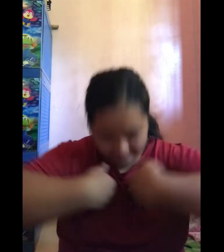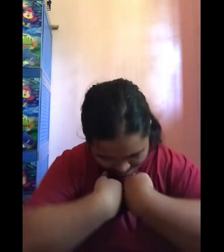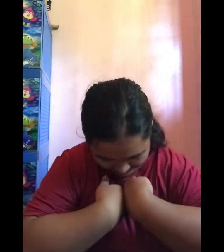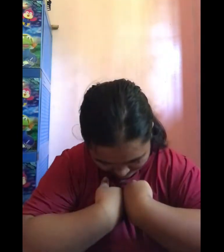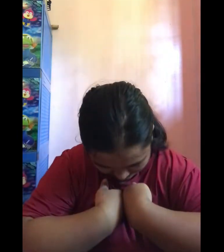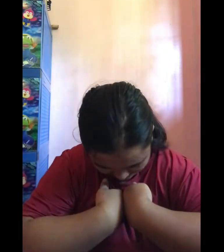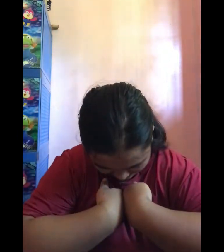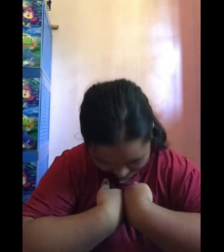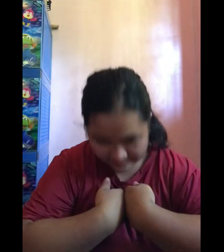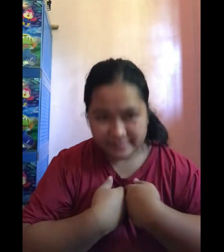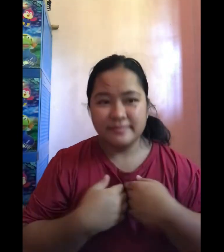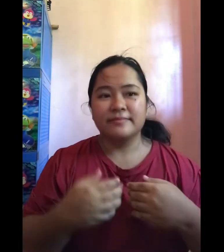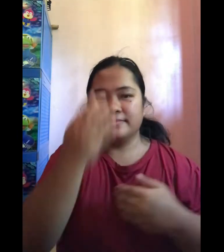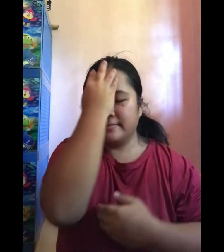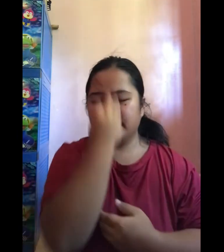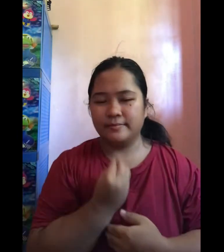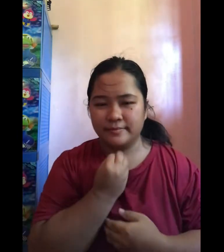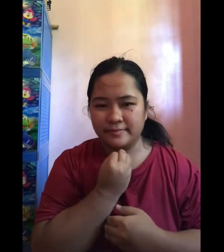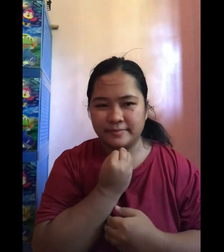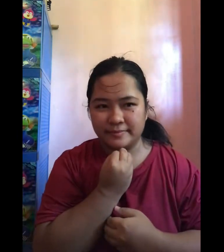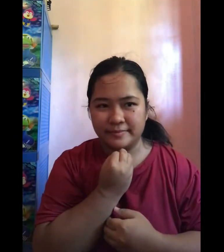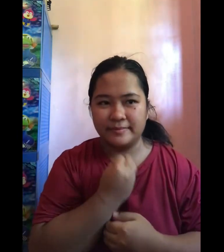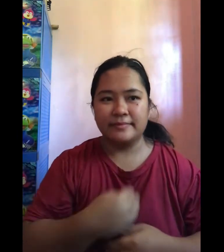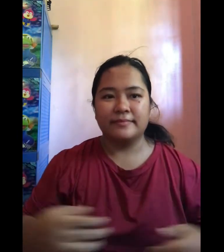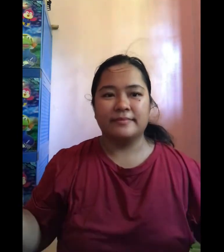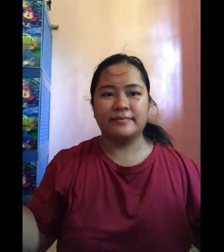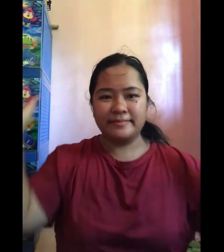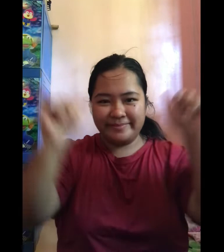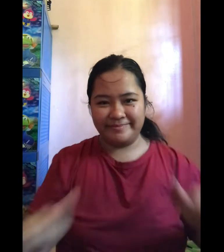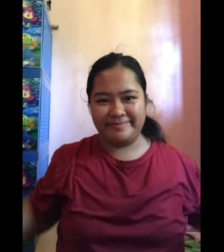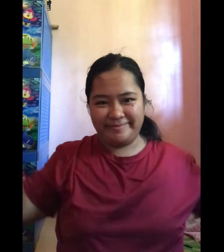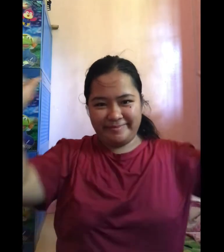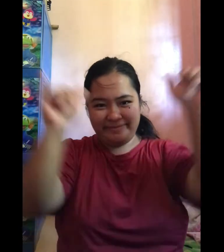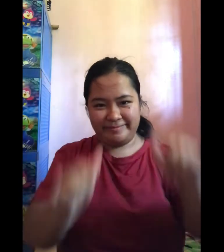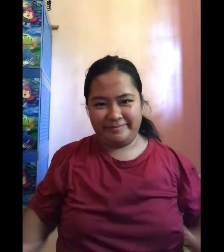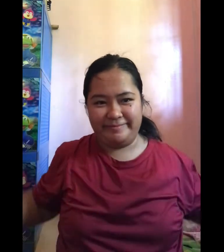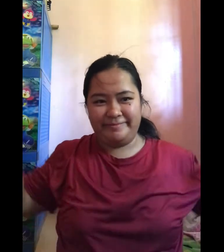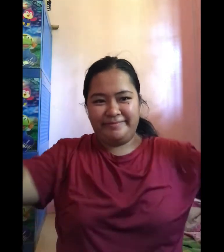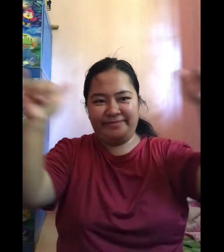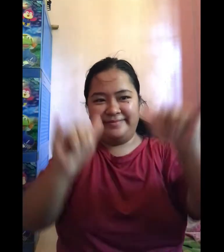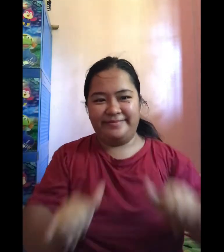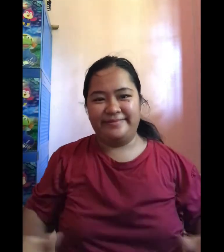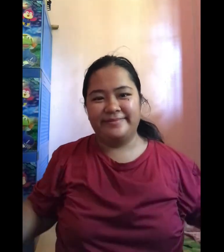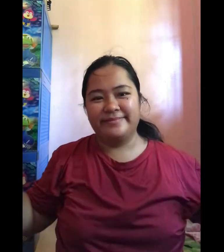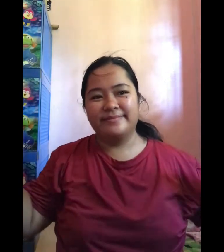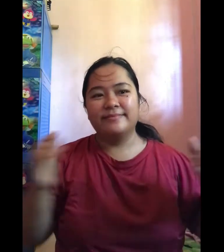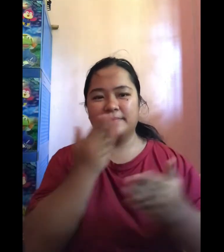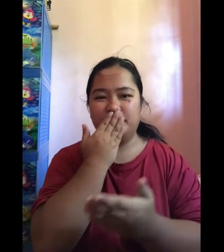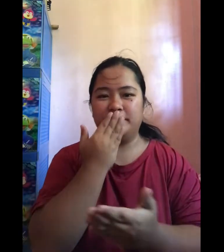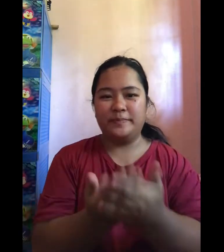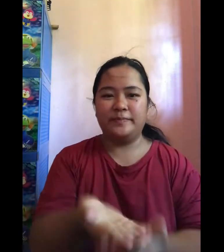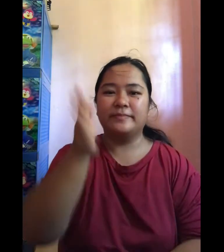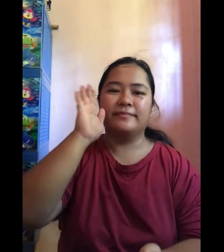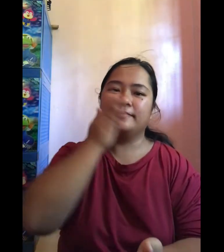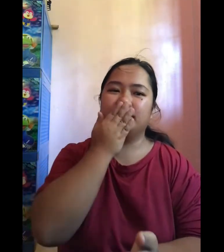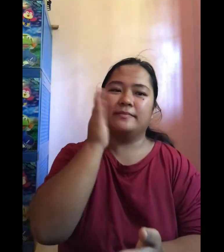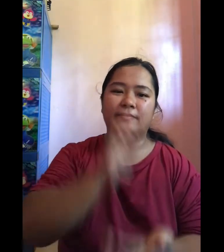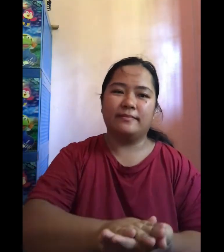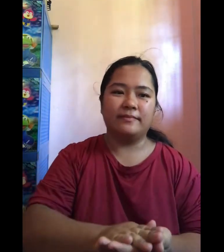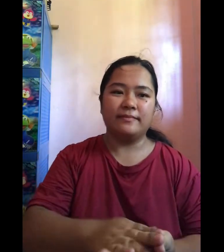tired, you have sleepy, you have same old, you have good, and you have bad. And I forgot